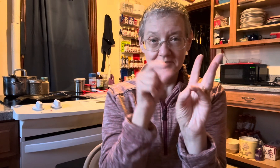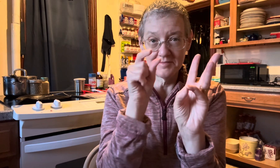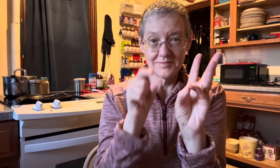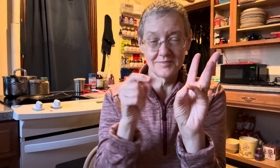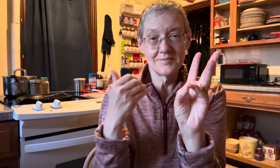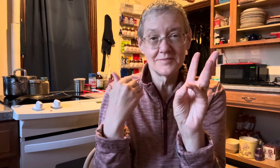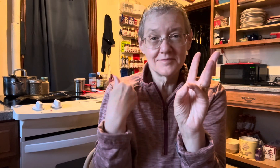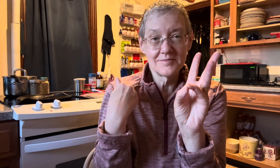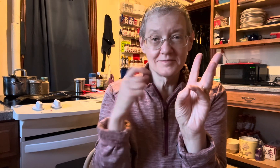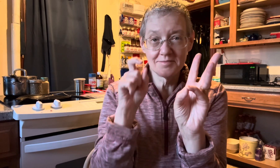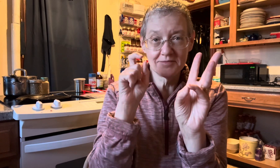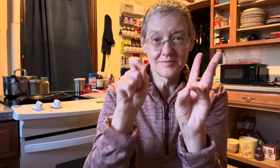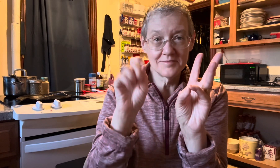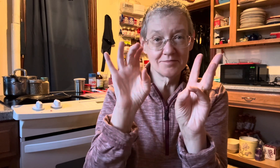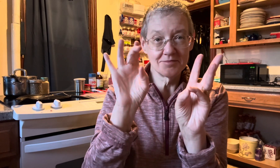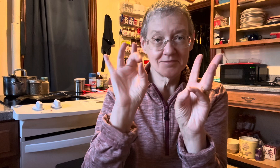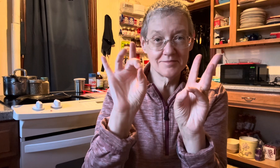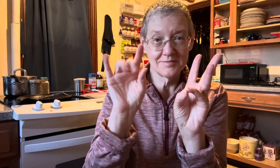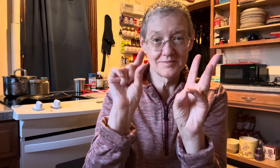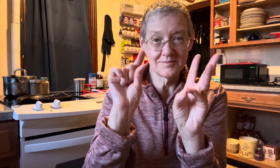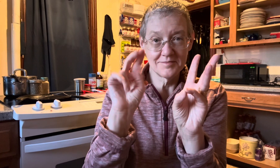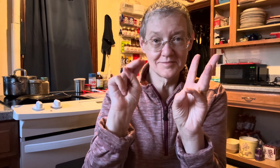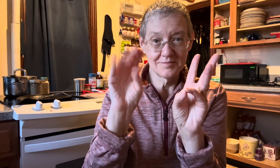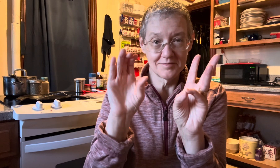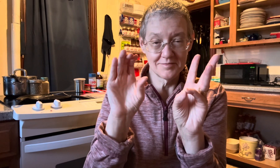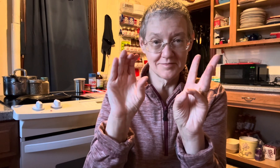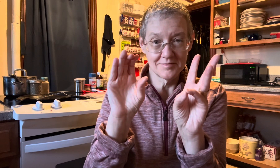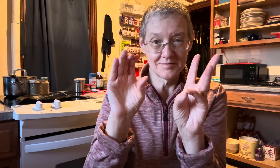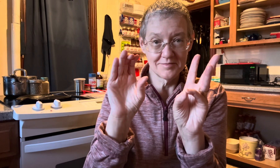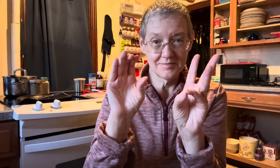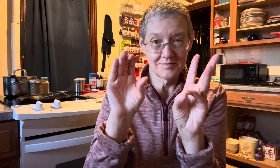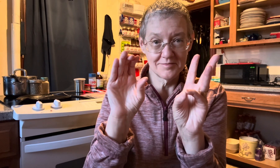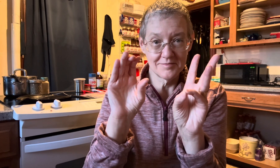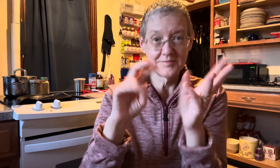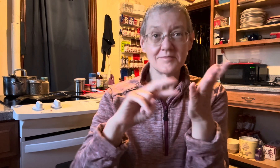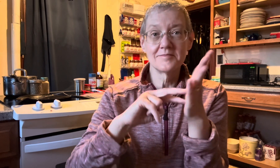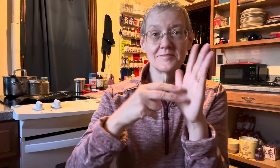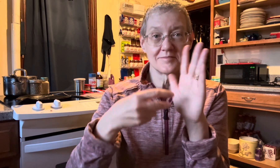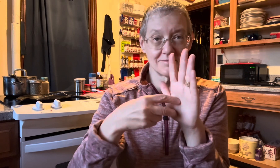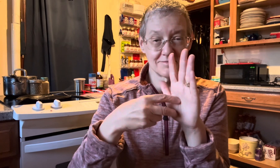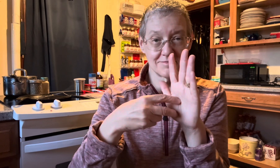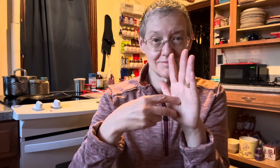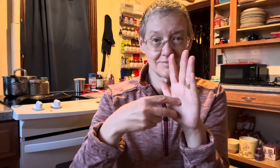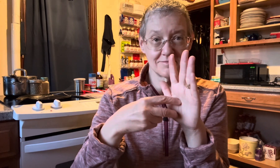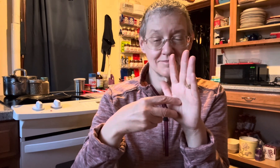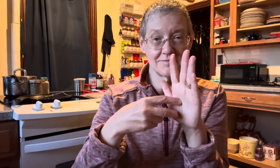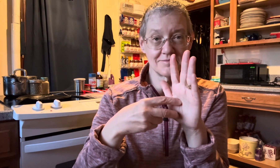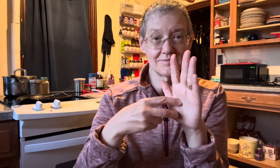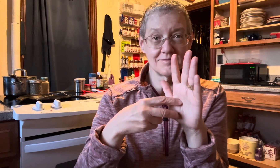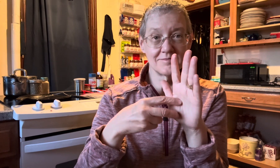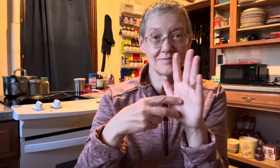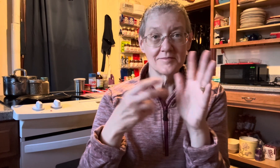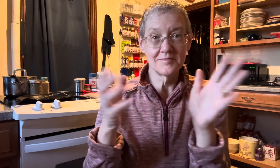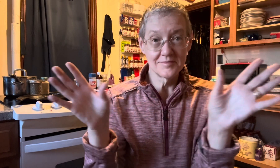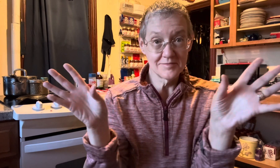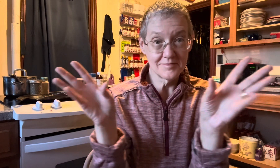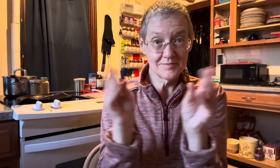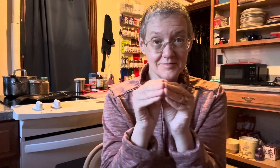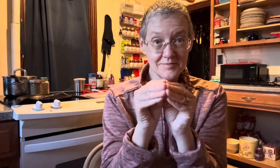And so if you eat 6 links, you're eating 0.8 grams of net carbs. Meaning, if you eat that